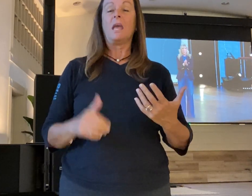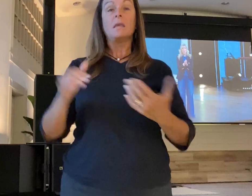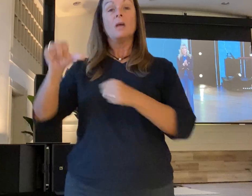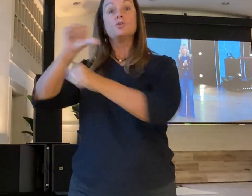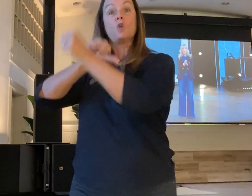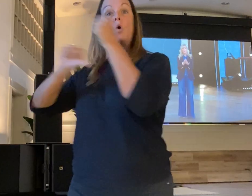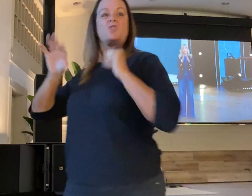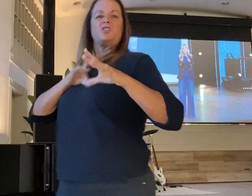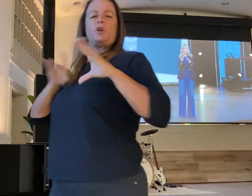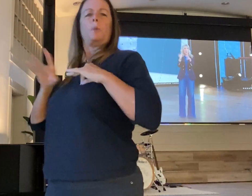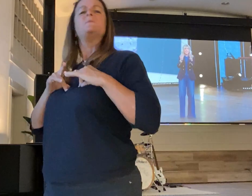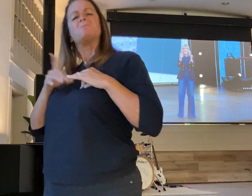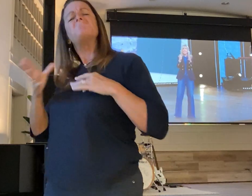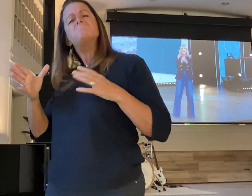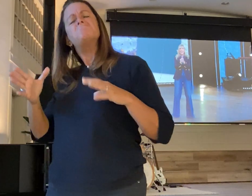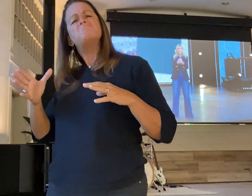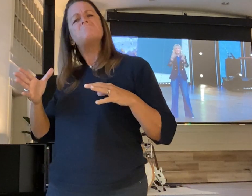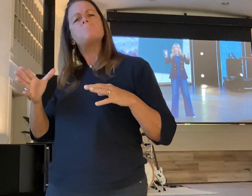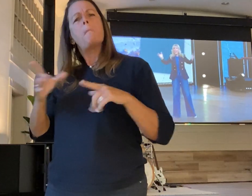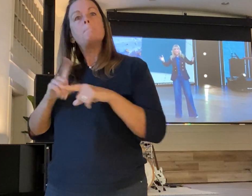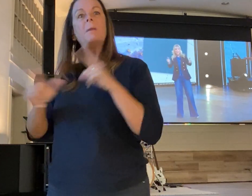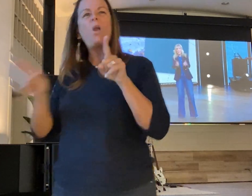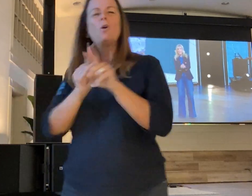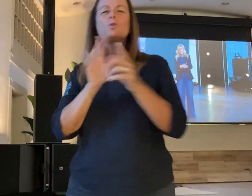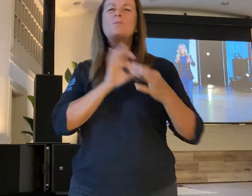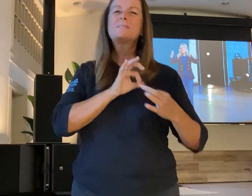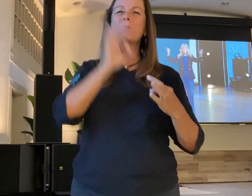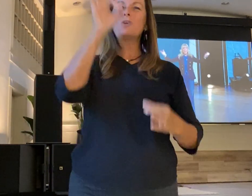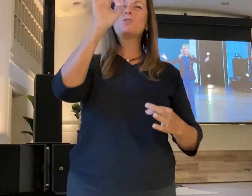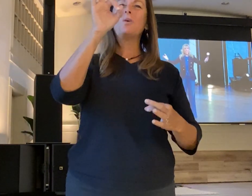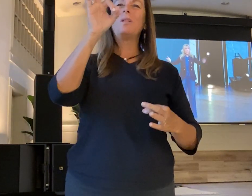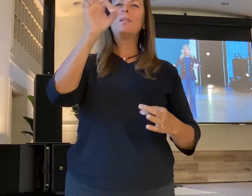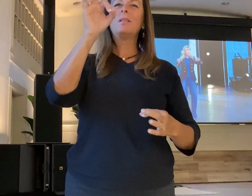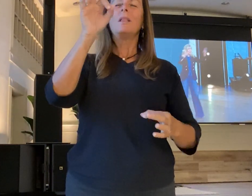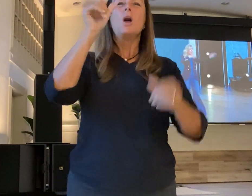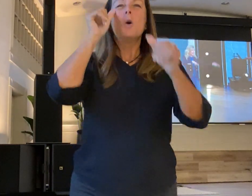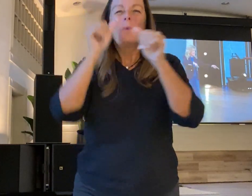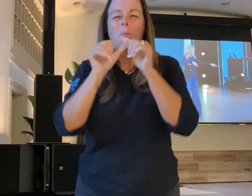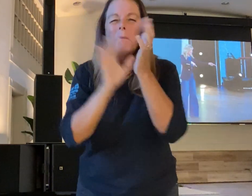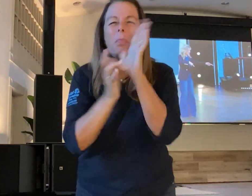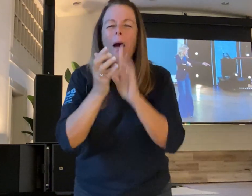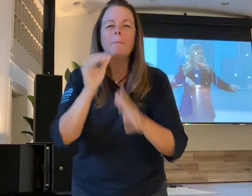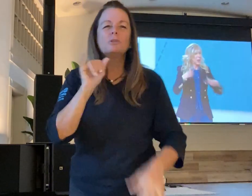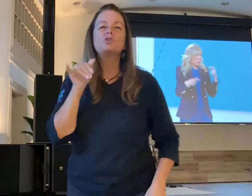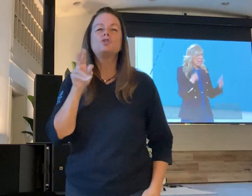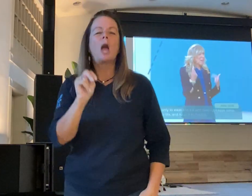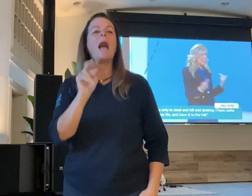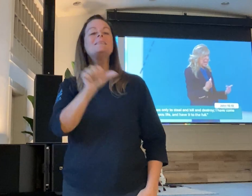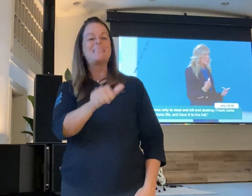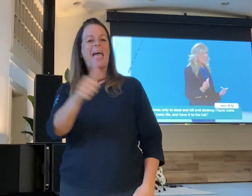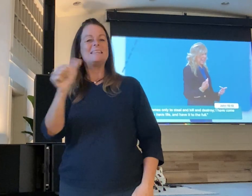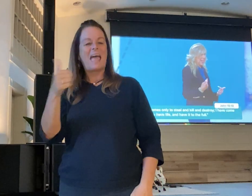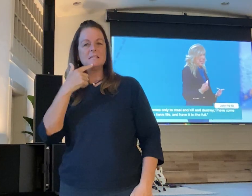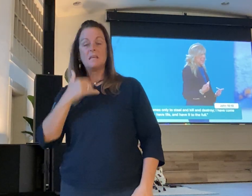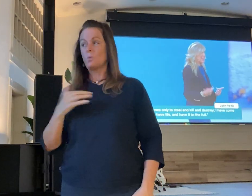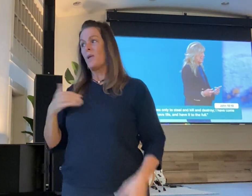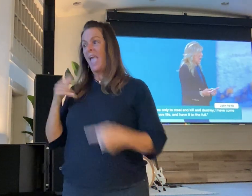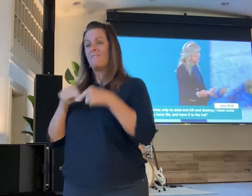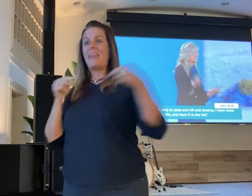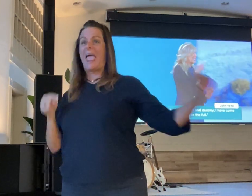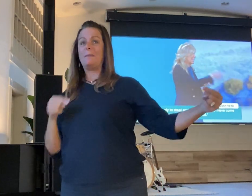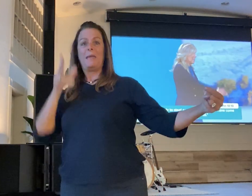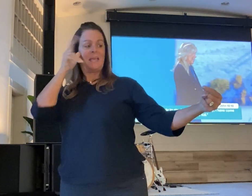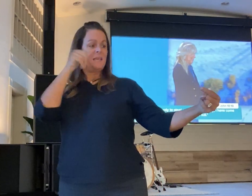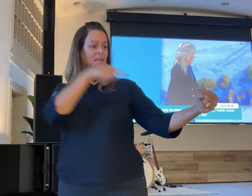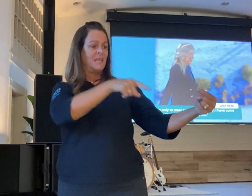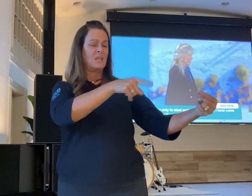problem. You know, that verse, John 10:10, this life that Jesus came to give you, right before it says that we have an enemy